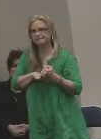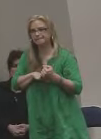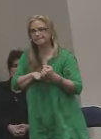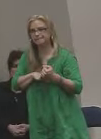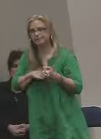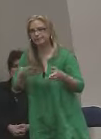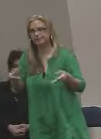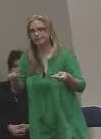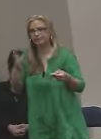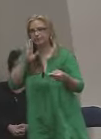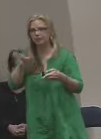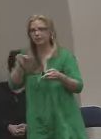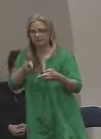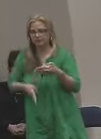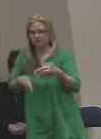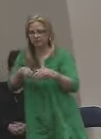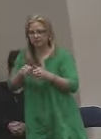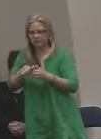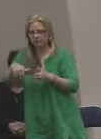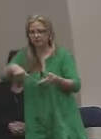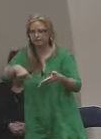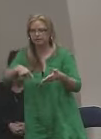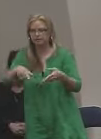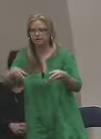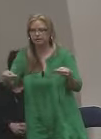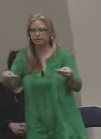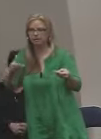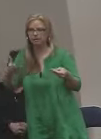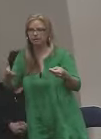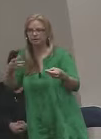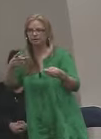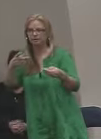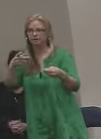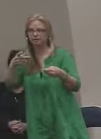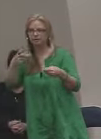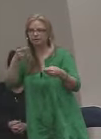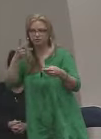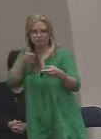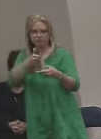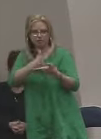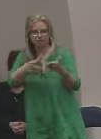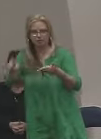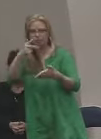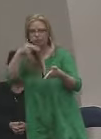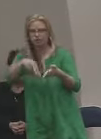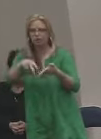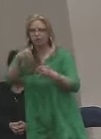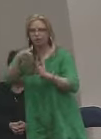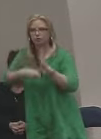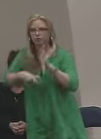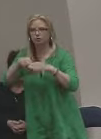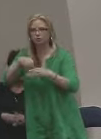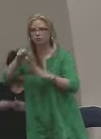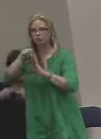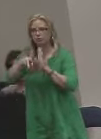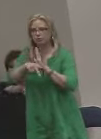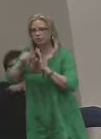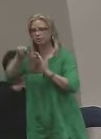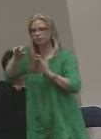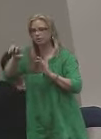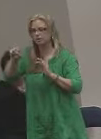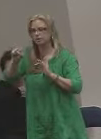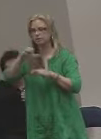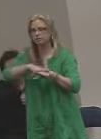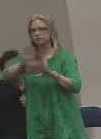and I'll finish with this, Mr. Chairman. I saw, and maybe some of the others saw this, there was an article in the Shreveport Times on